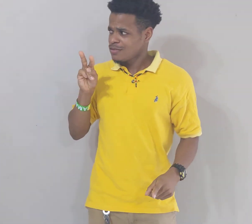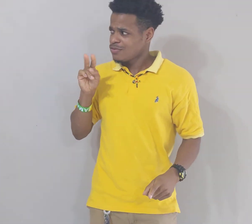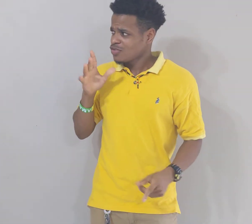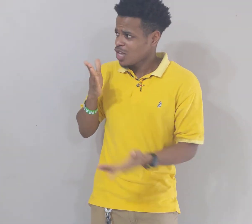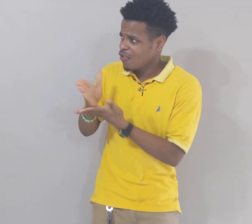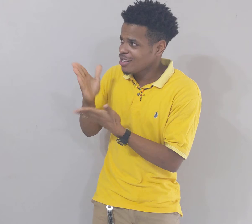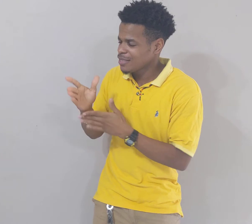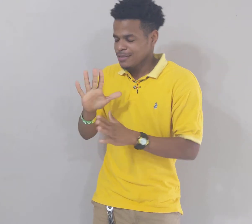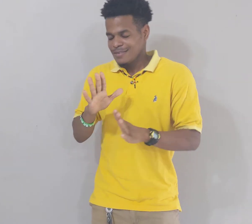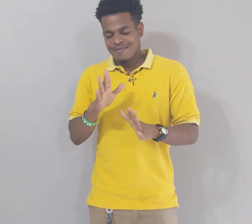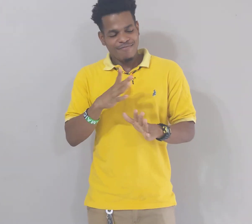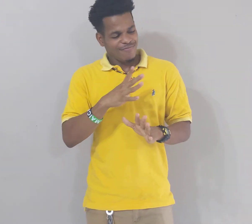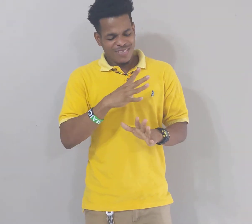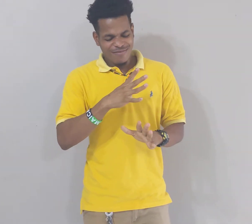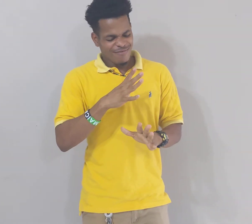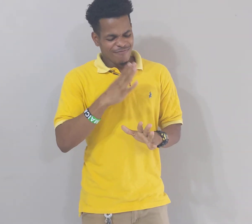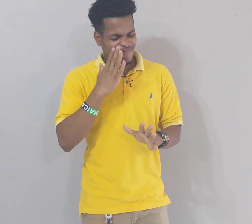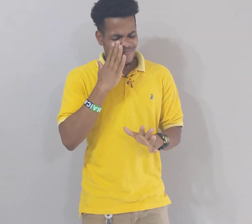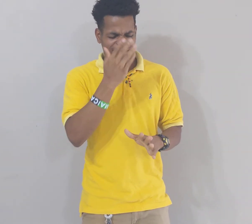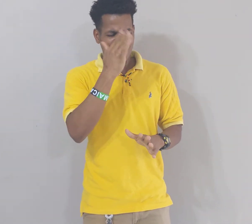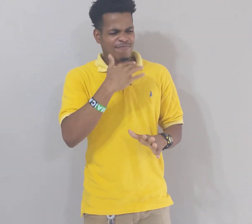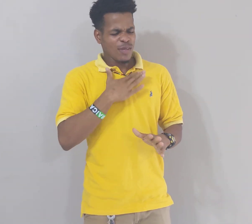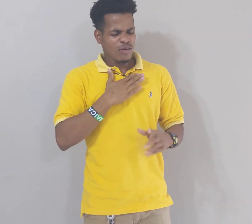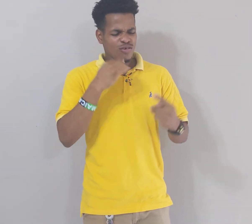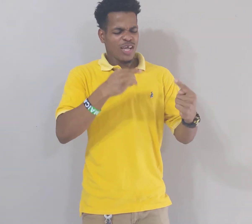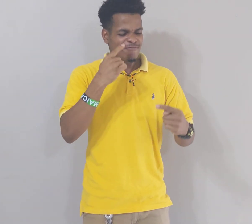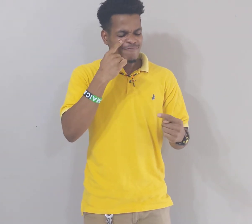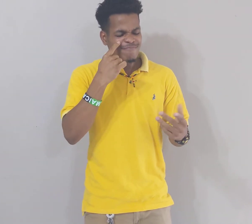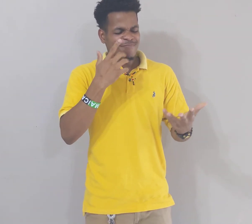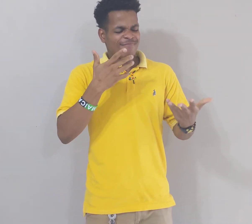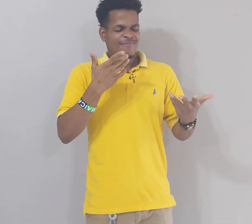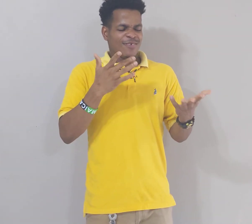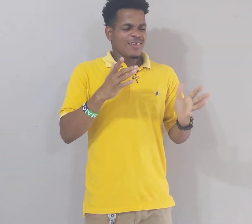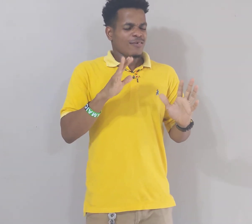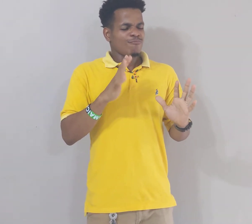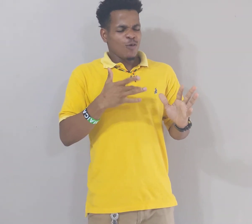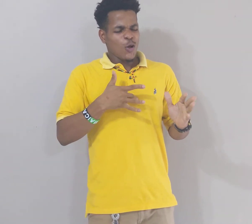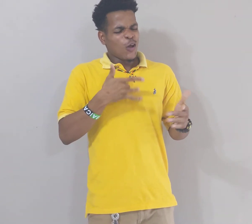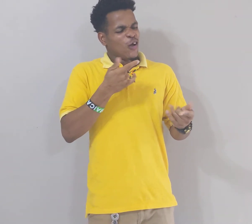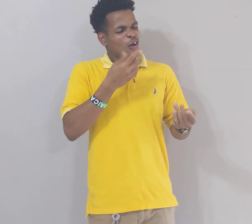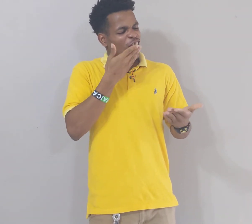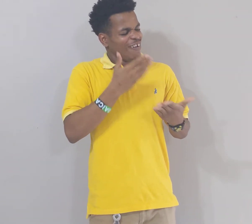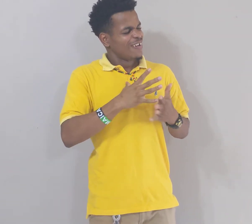man was impacted. He actually had tears in his eyes and on his face.